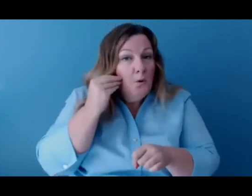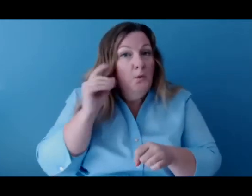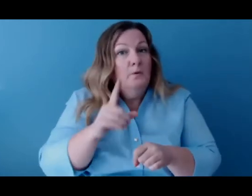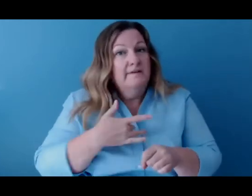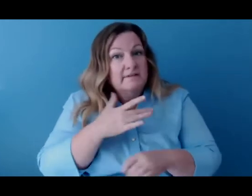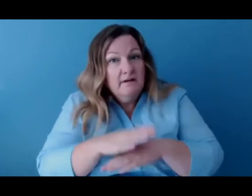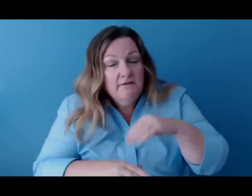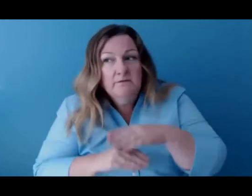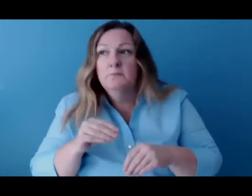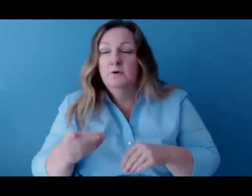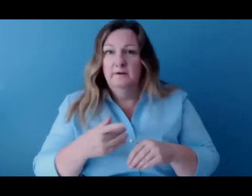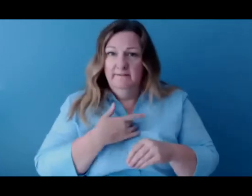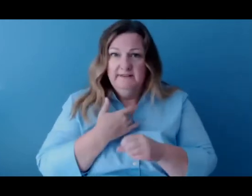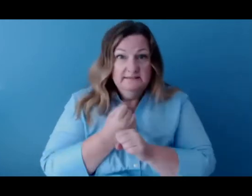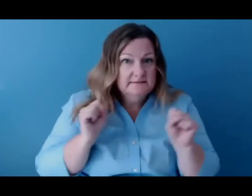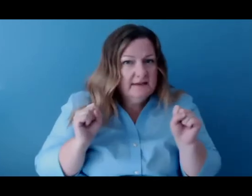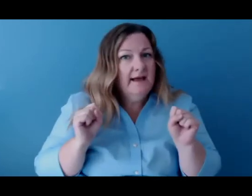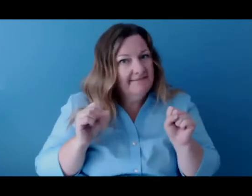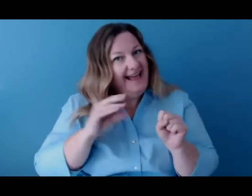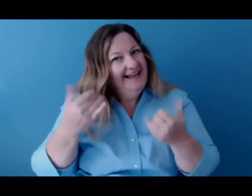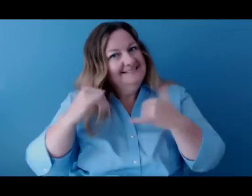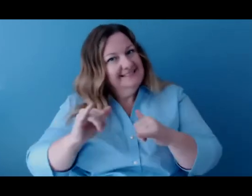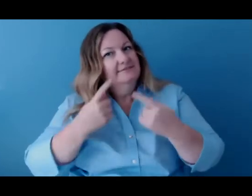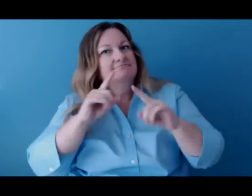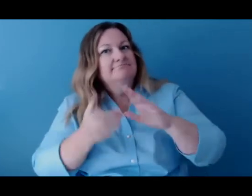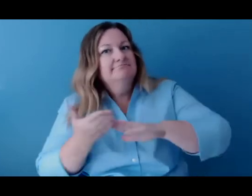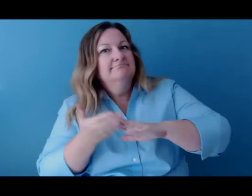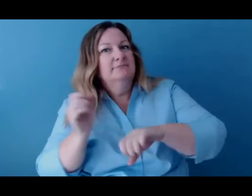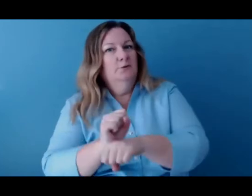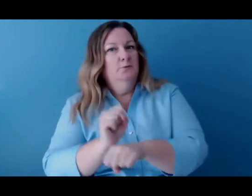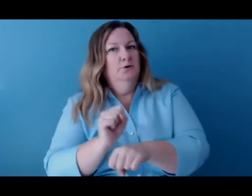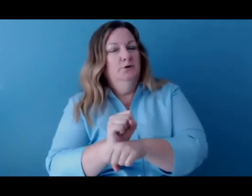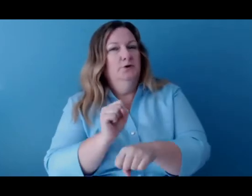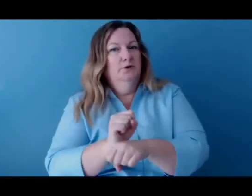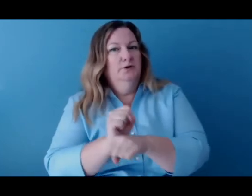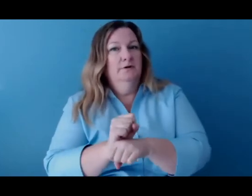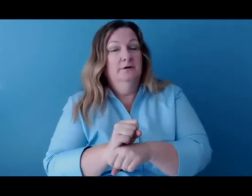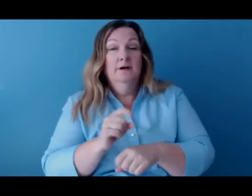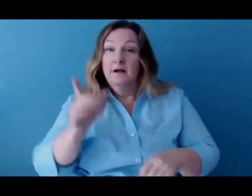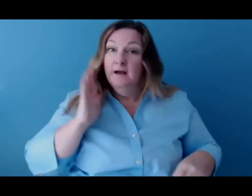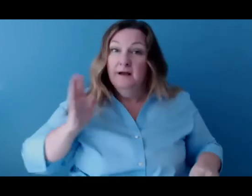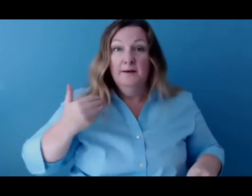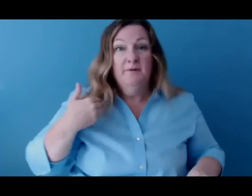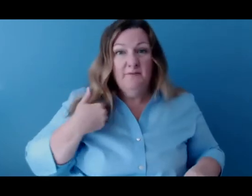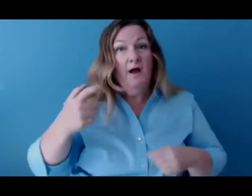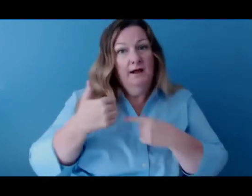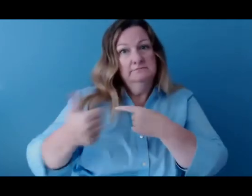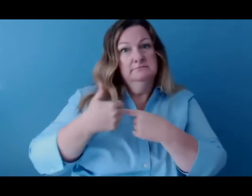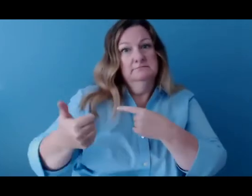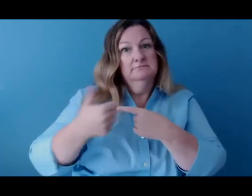And this is the, you know, the run-of-the-mill employee that was, you know, commuting into work every single day, and